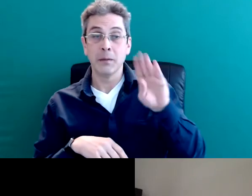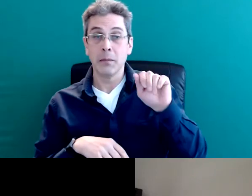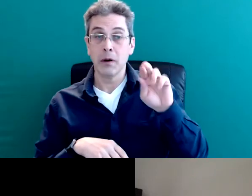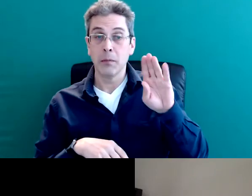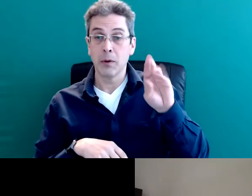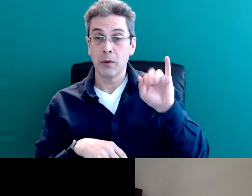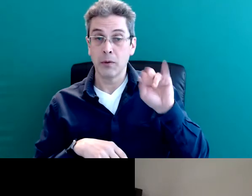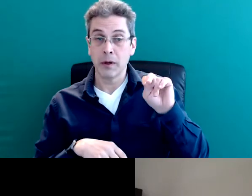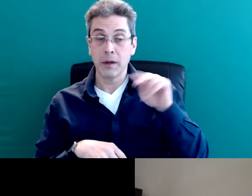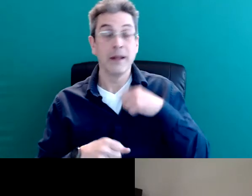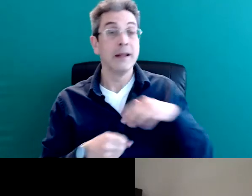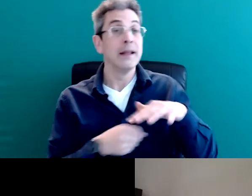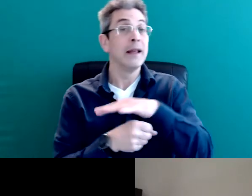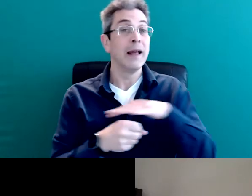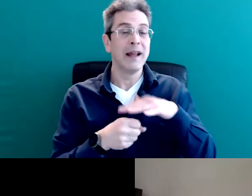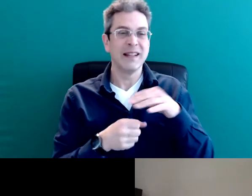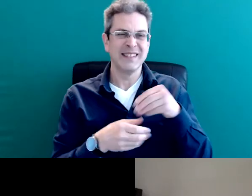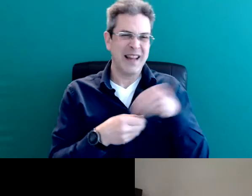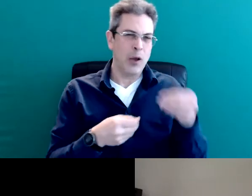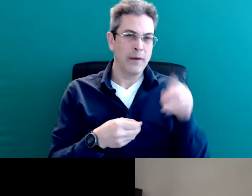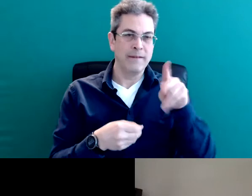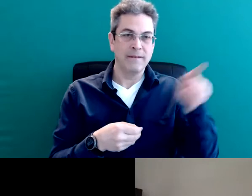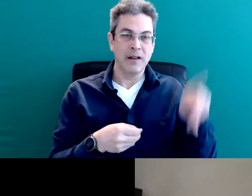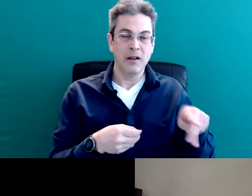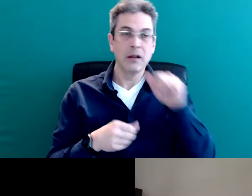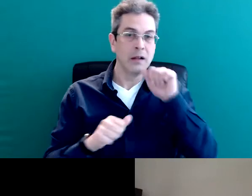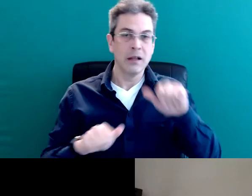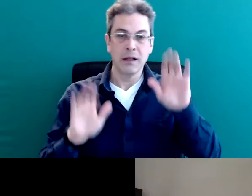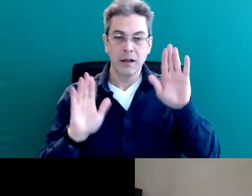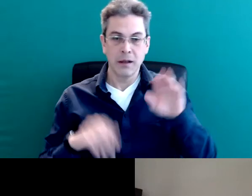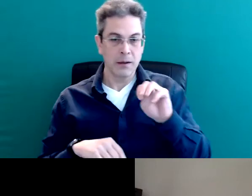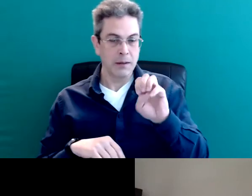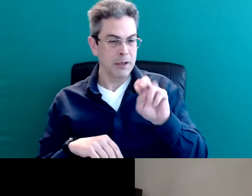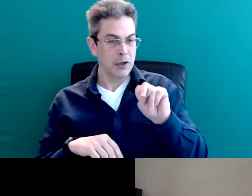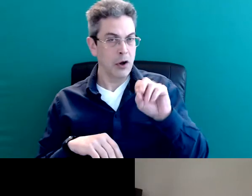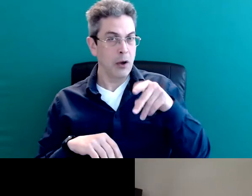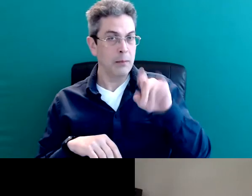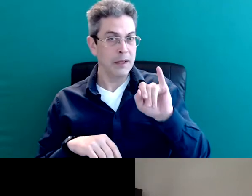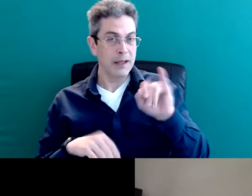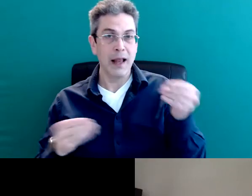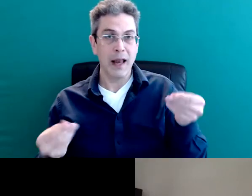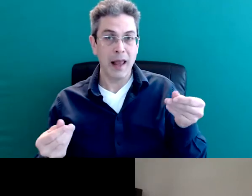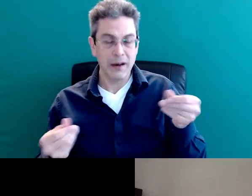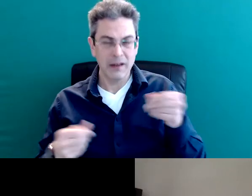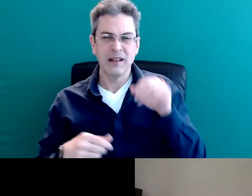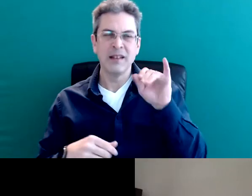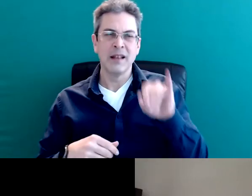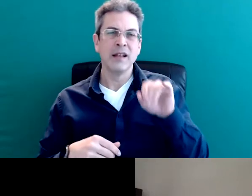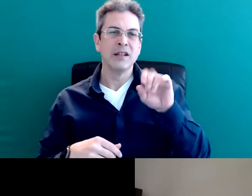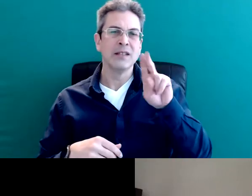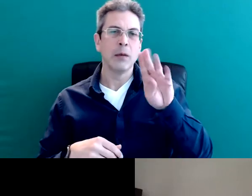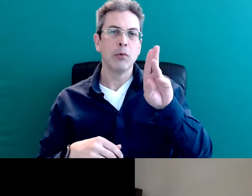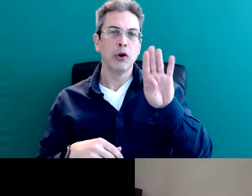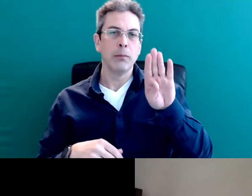come to you from outside of Philadelphia, from unceded Lenape land. in the suburbs of Philadelphia.